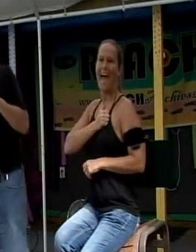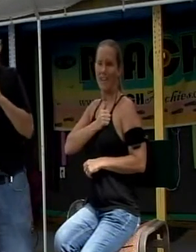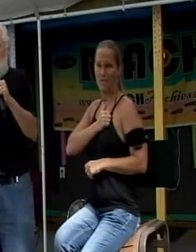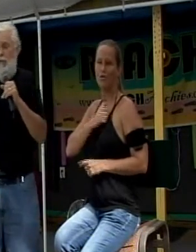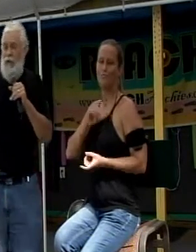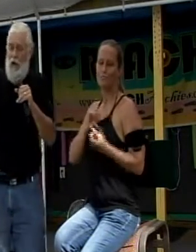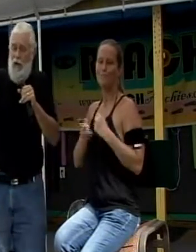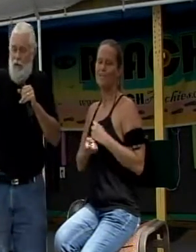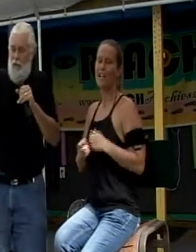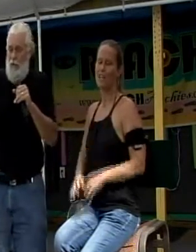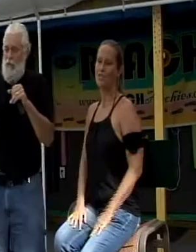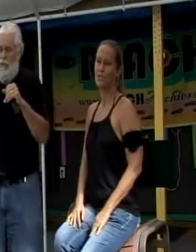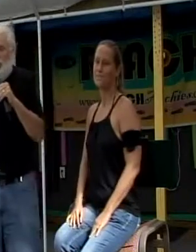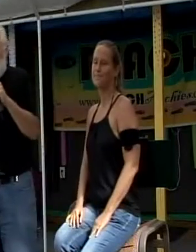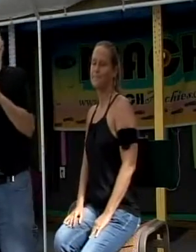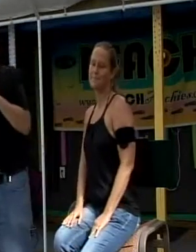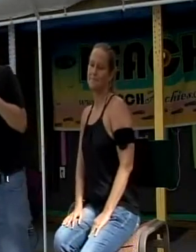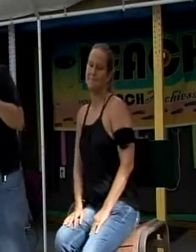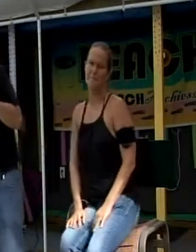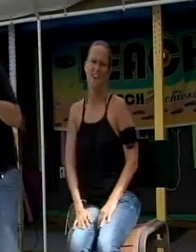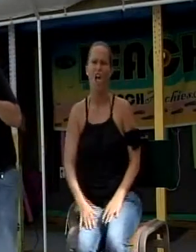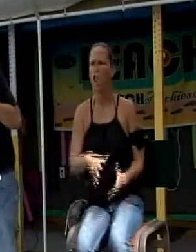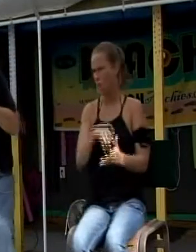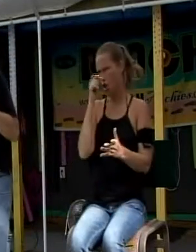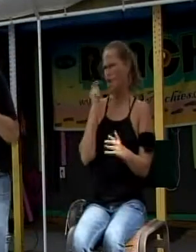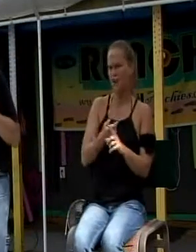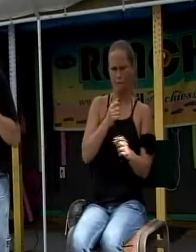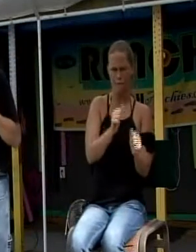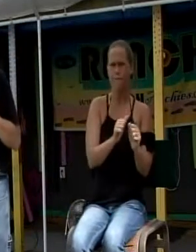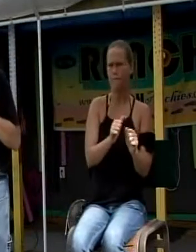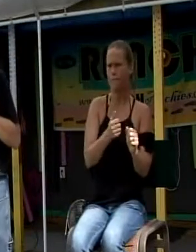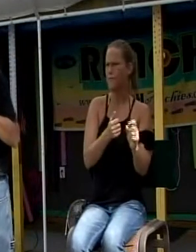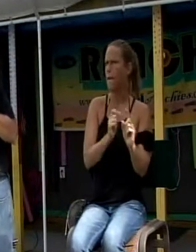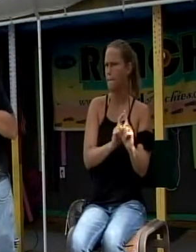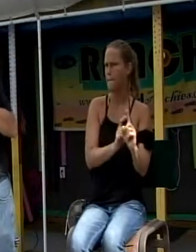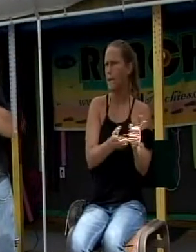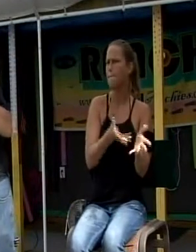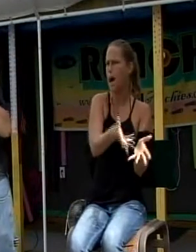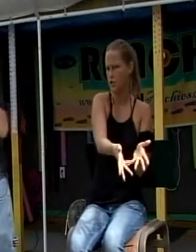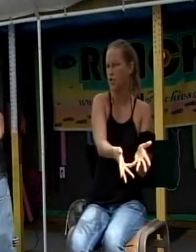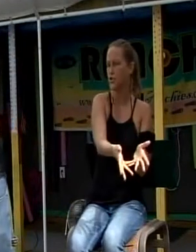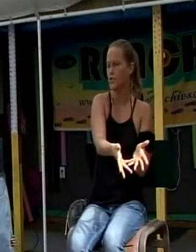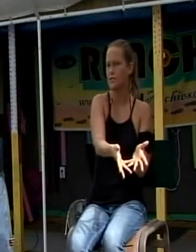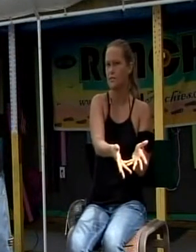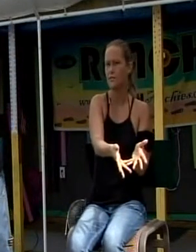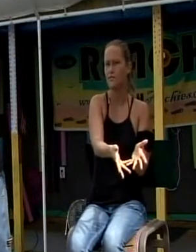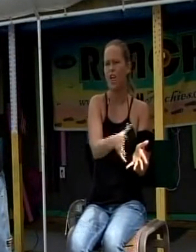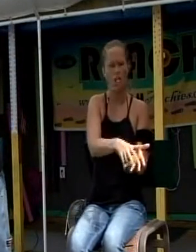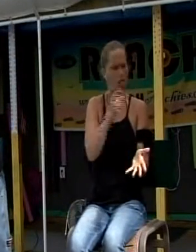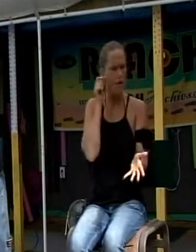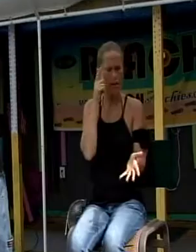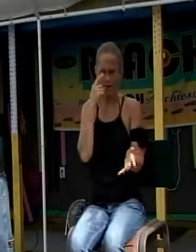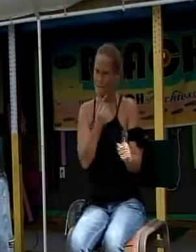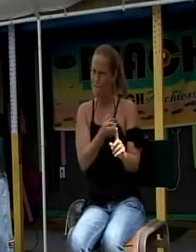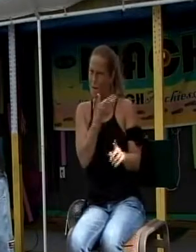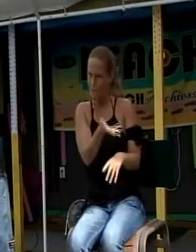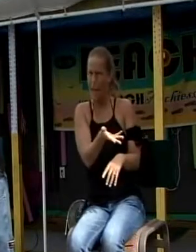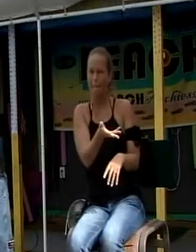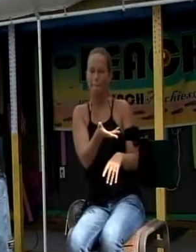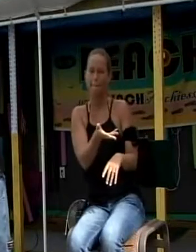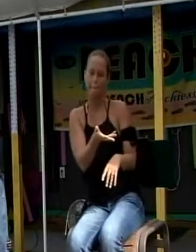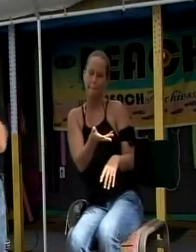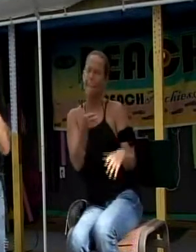apostles, praise God. Fellowship and break bread together. This is, you know, the old church wasn't like this.